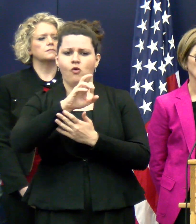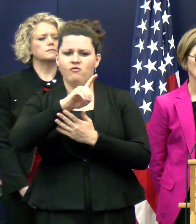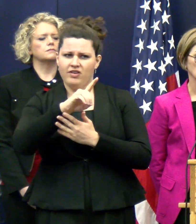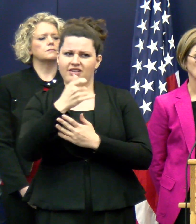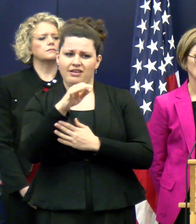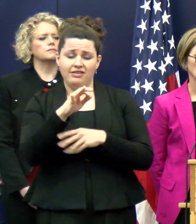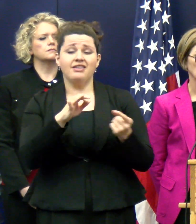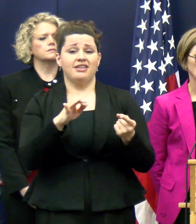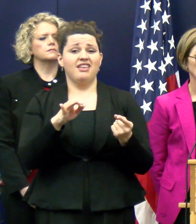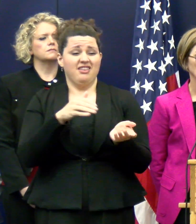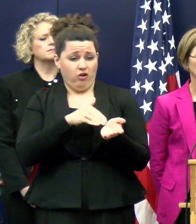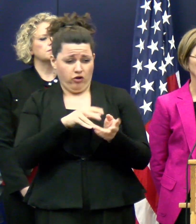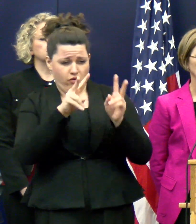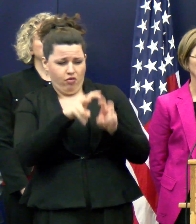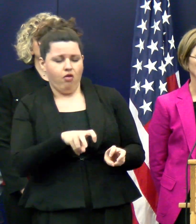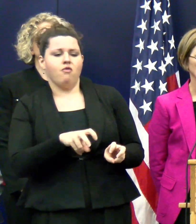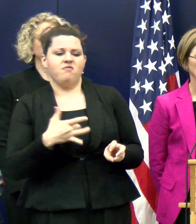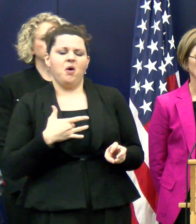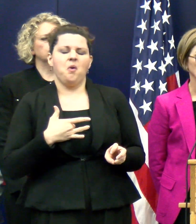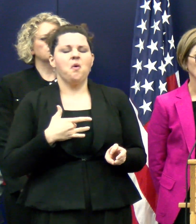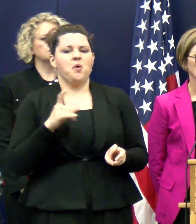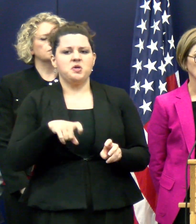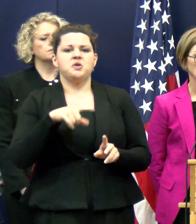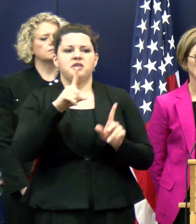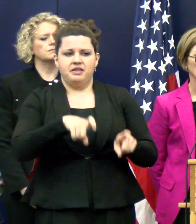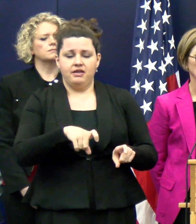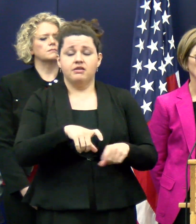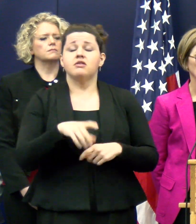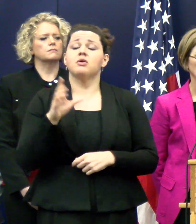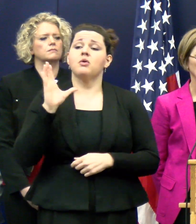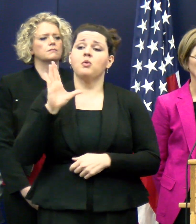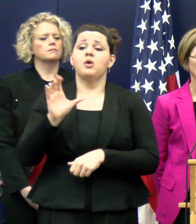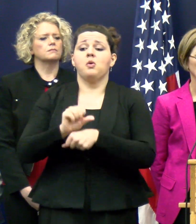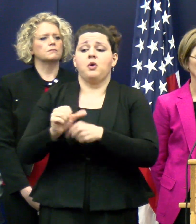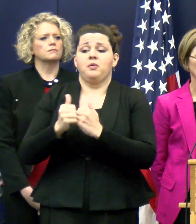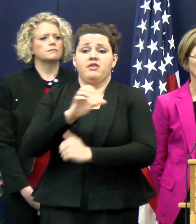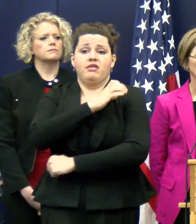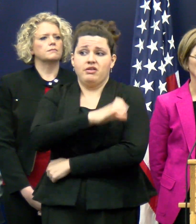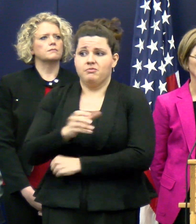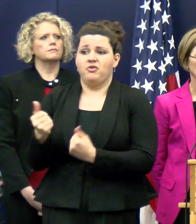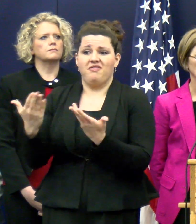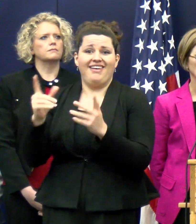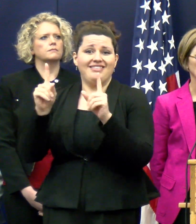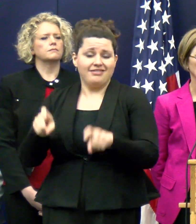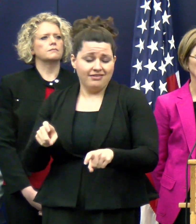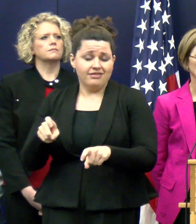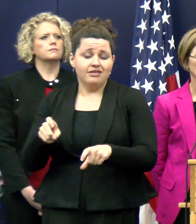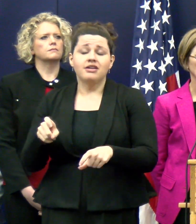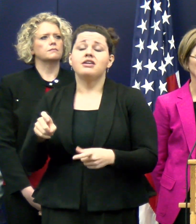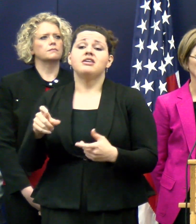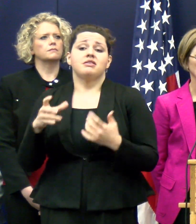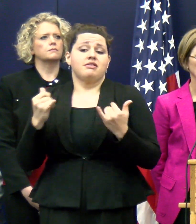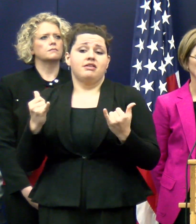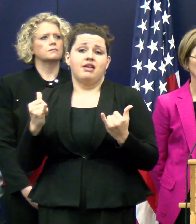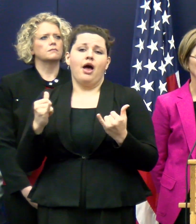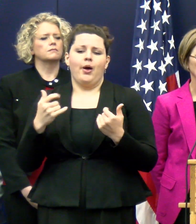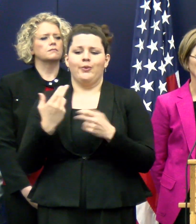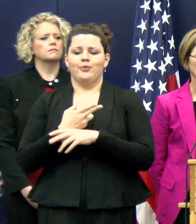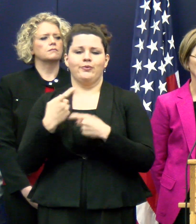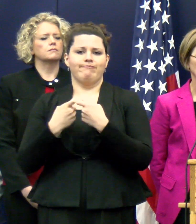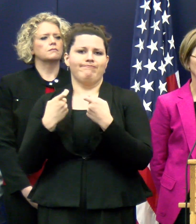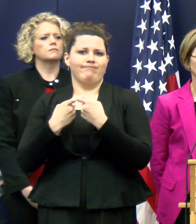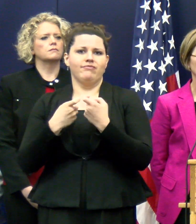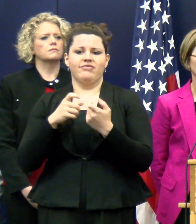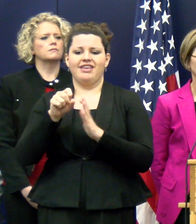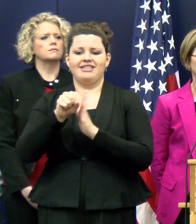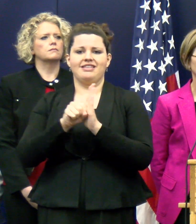it's appropriate. And so we've been working and will continue to work with our clinicians to offer testing. In fact, we now do that electronically through the